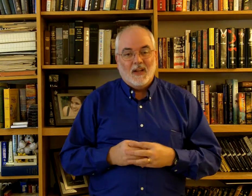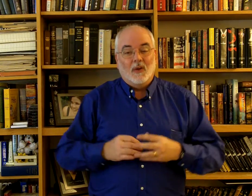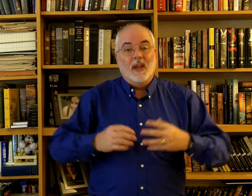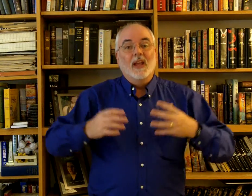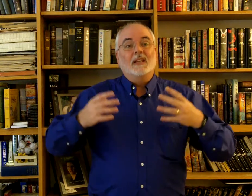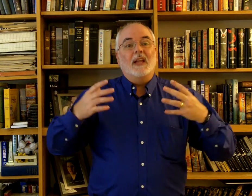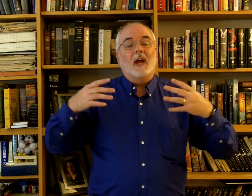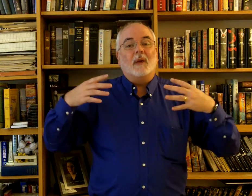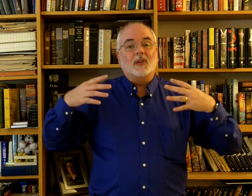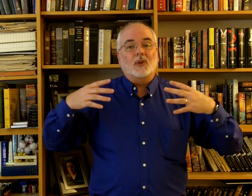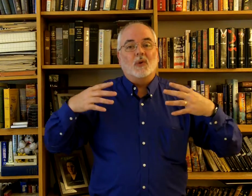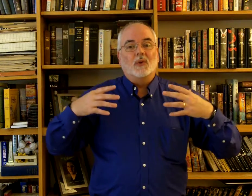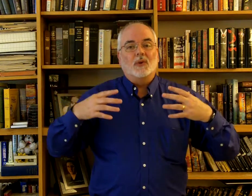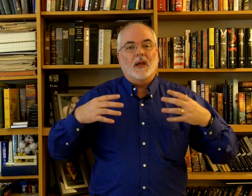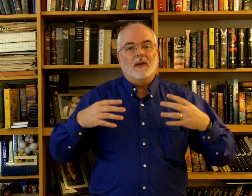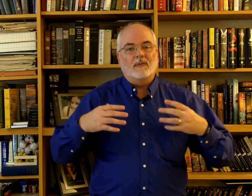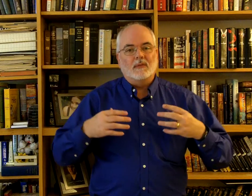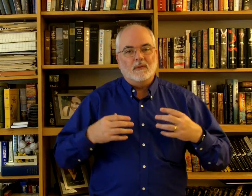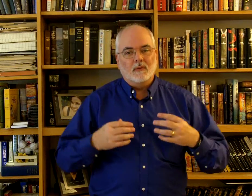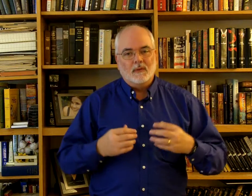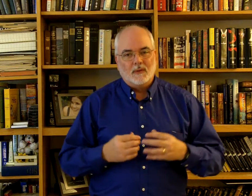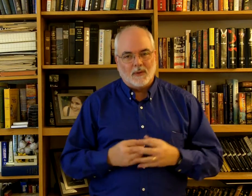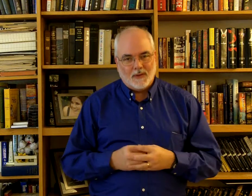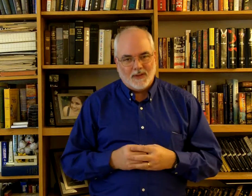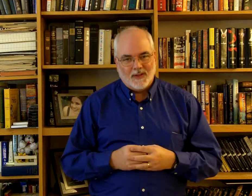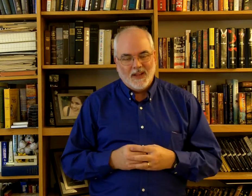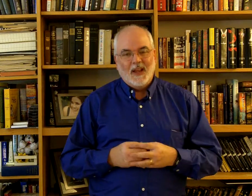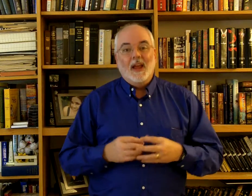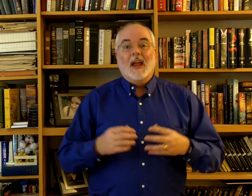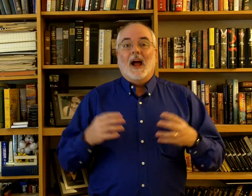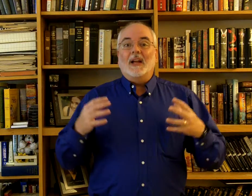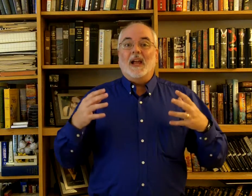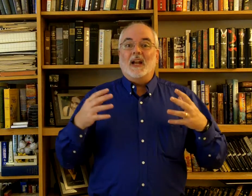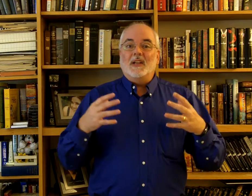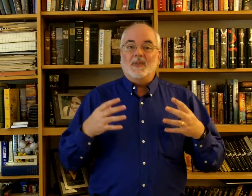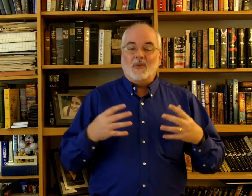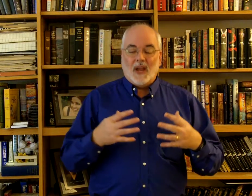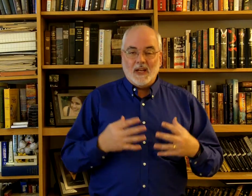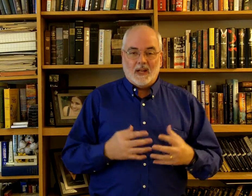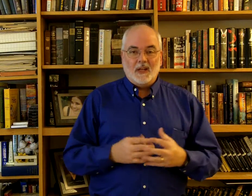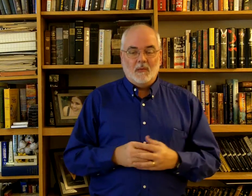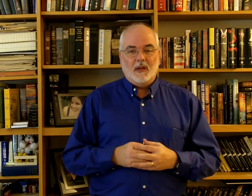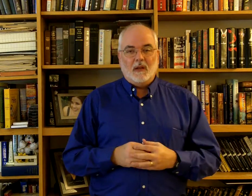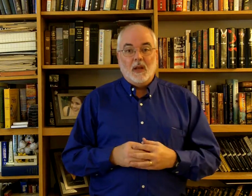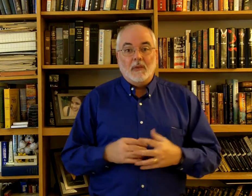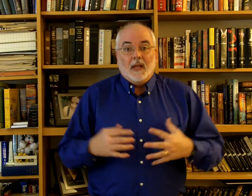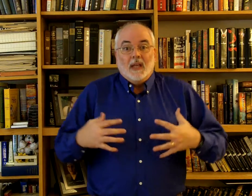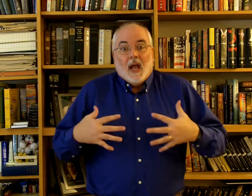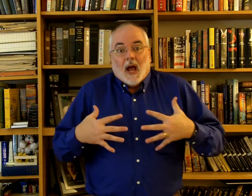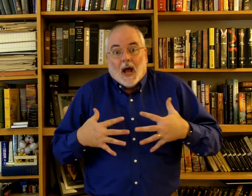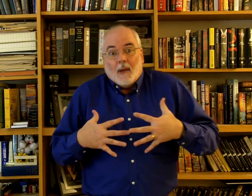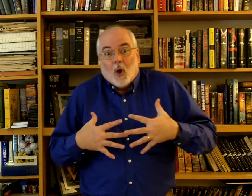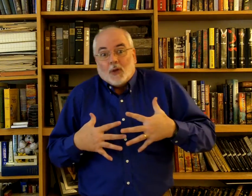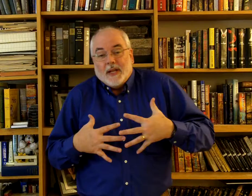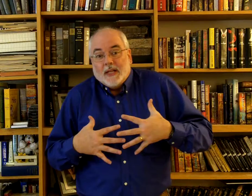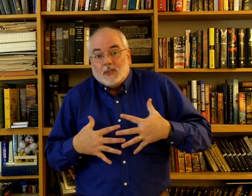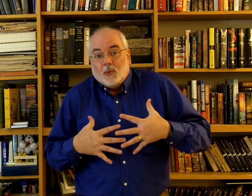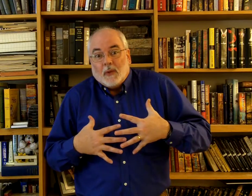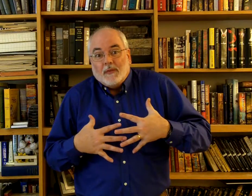okay, see how my shoulders kind of, I kind of deflate a little bit, because I'm all tense with my